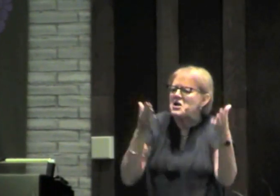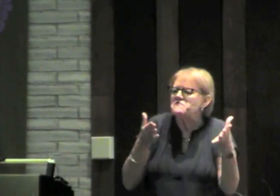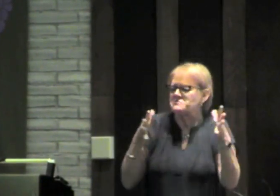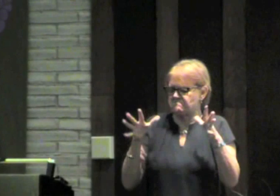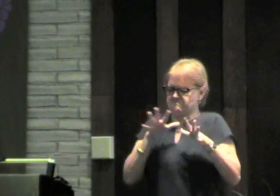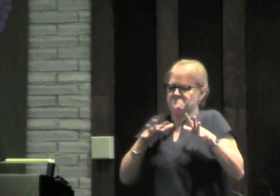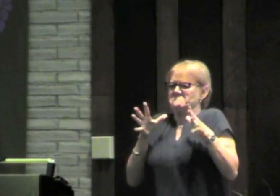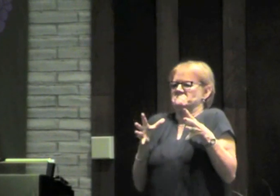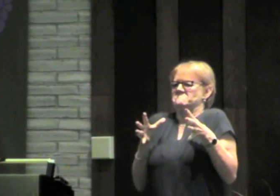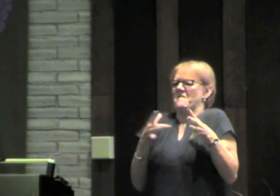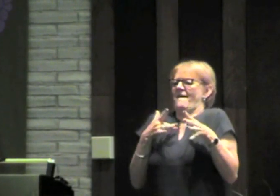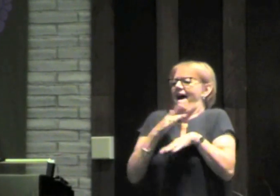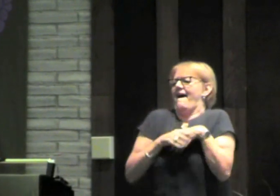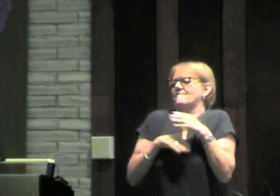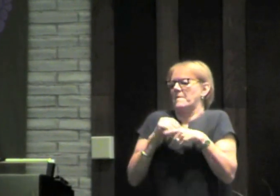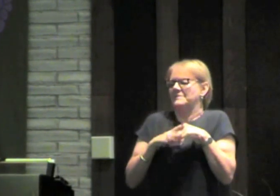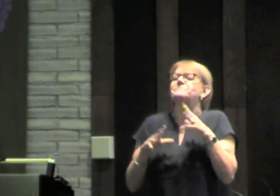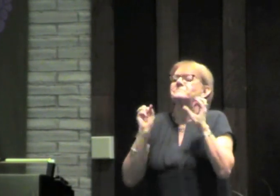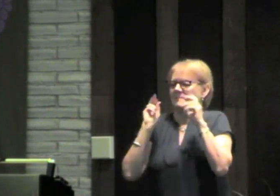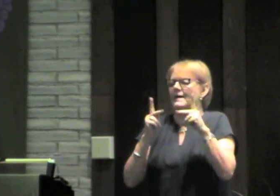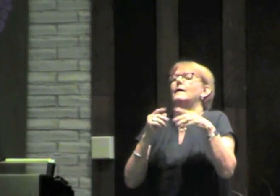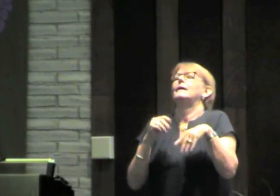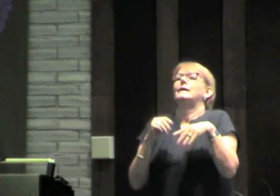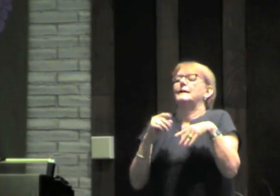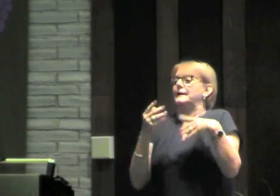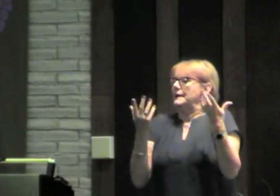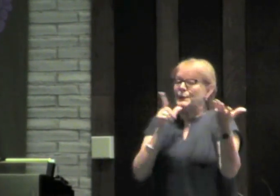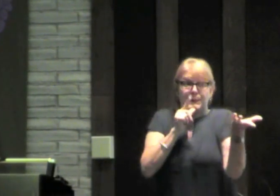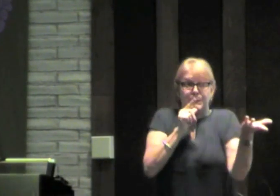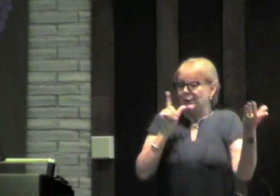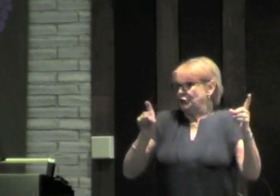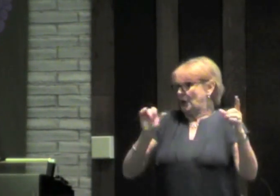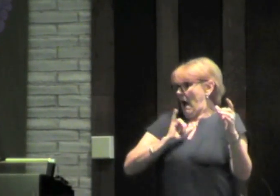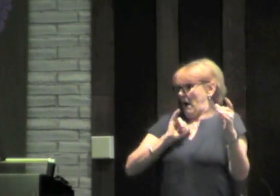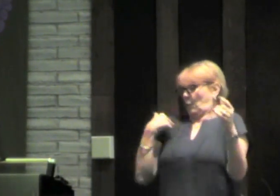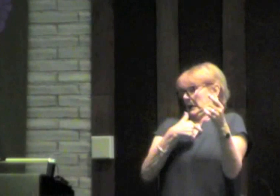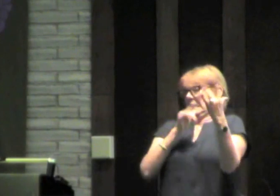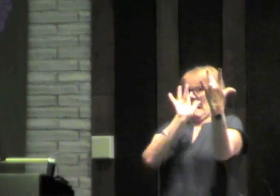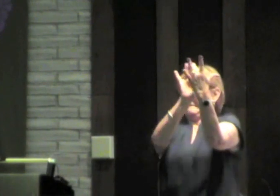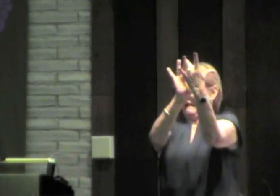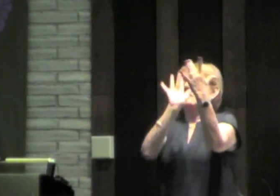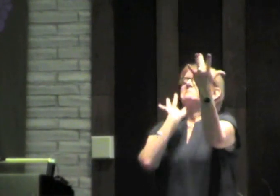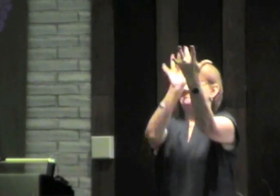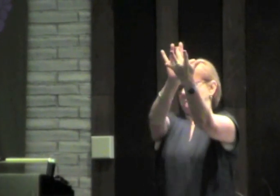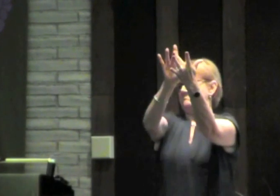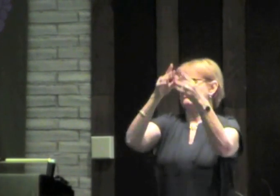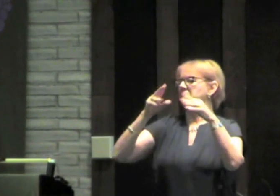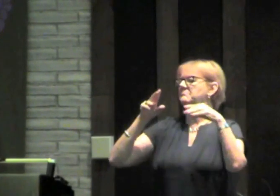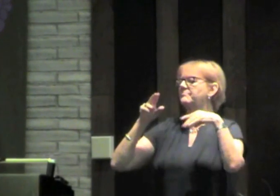the four of us. We wanted to get our own driver and have that person guide us. We thought that would be a more comfortable way to do. So I